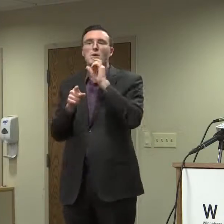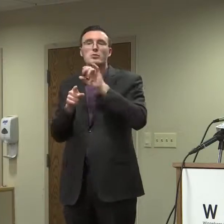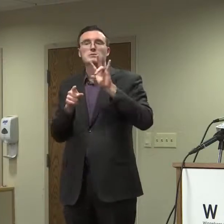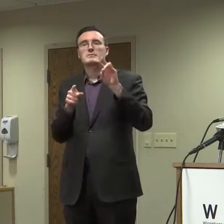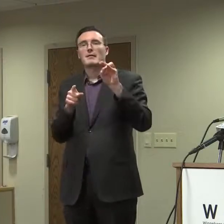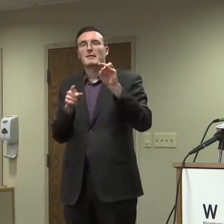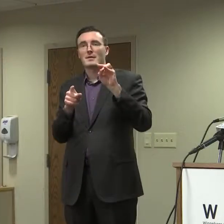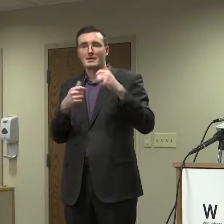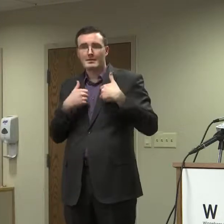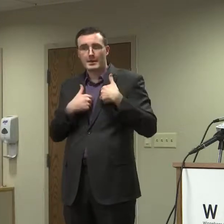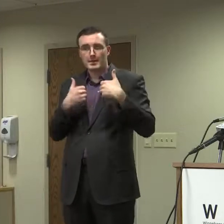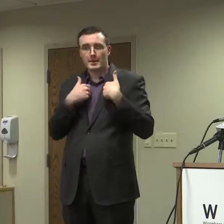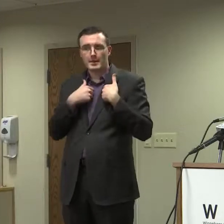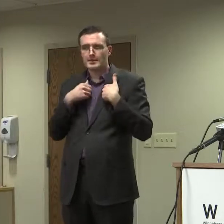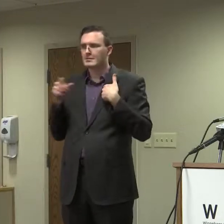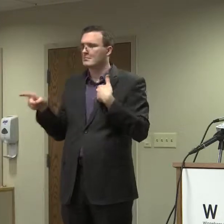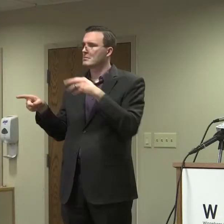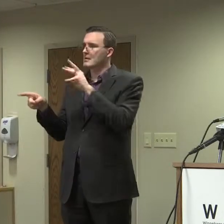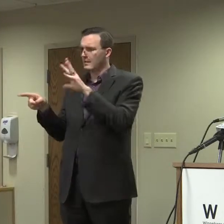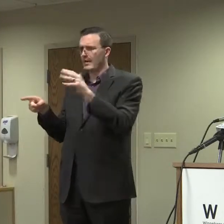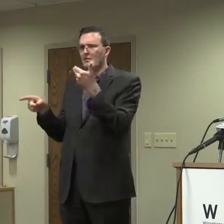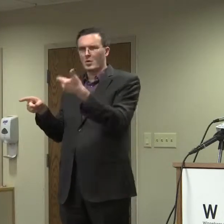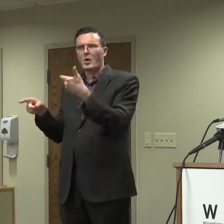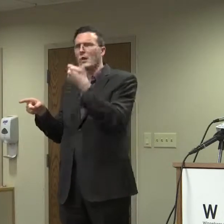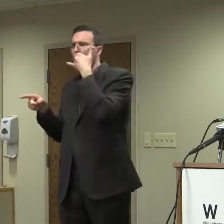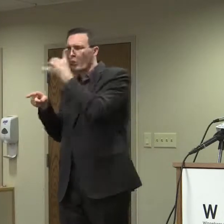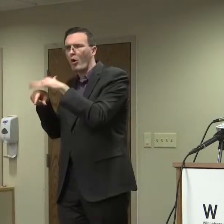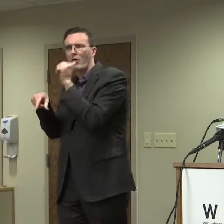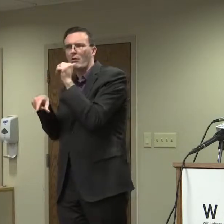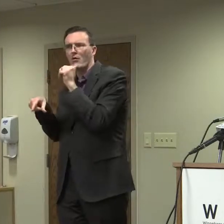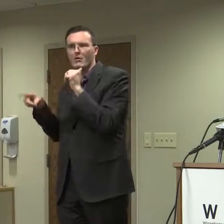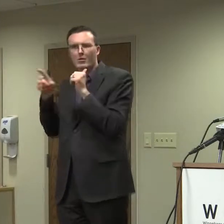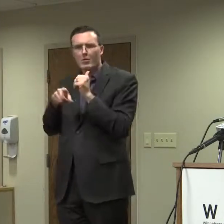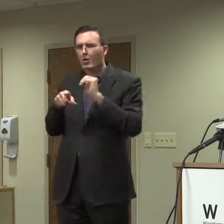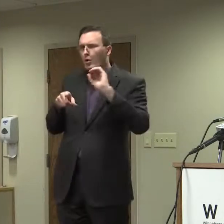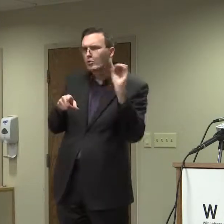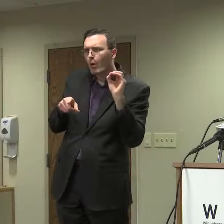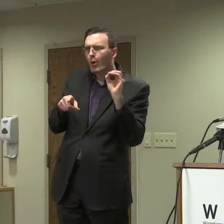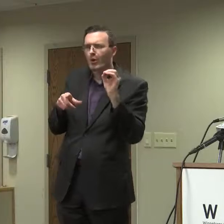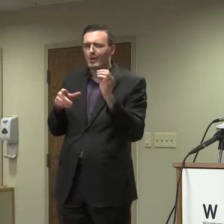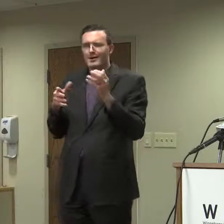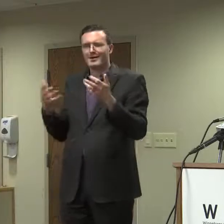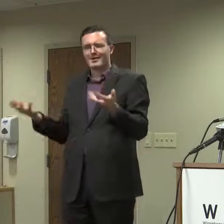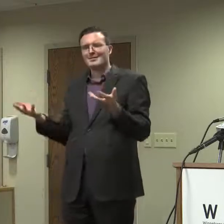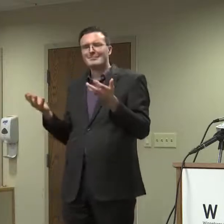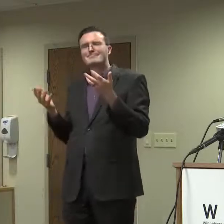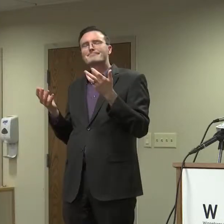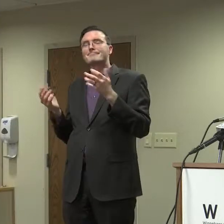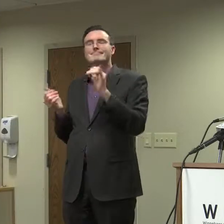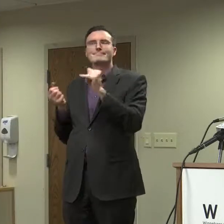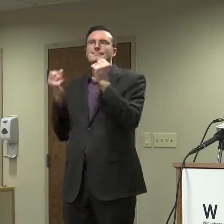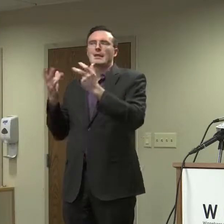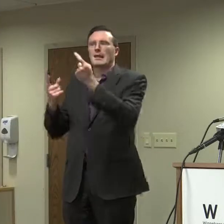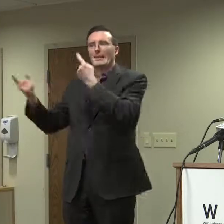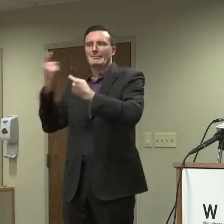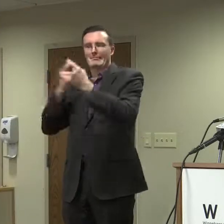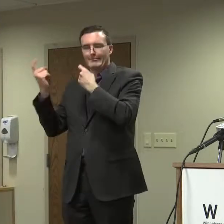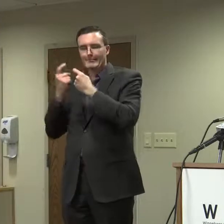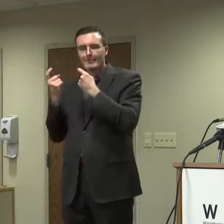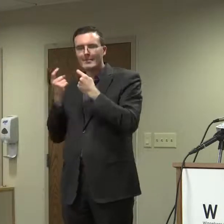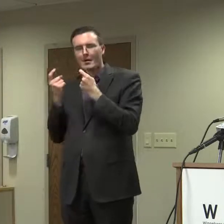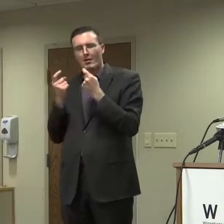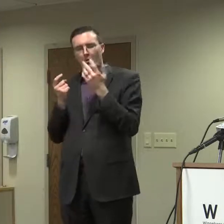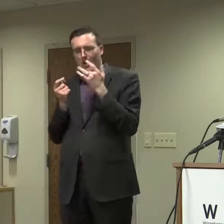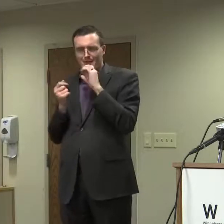the 65-year-old getting Paul versus the age? There's just so many questions about that age difference and what's being utilized.